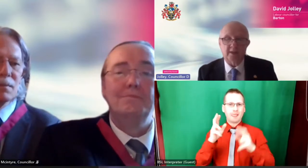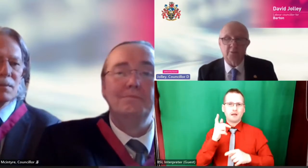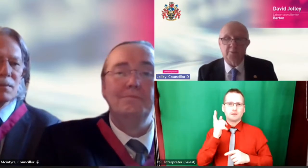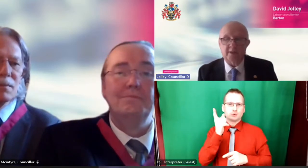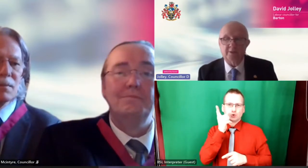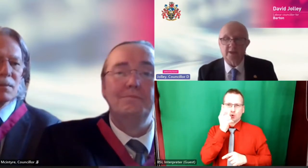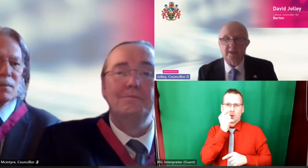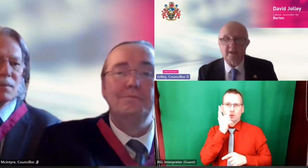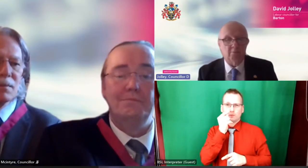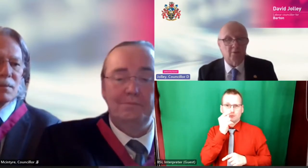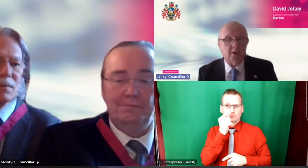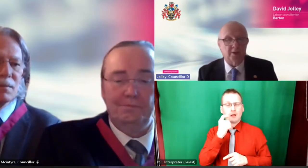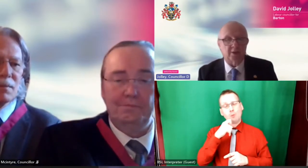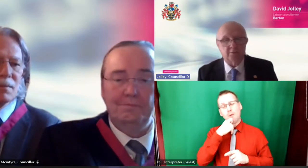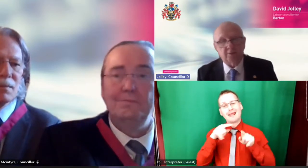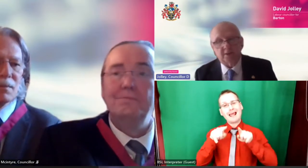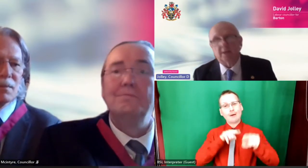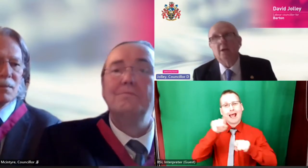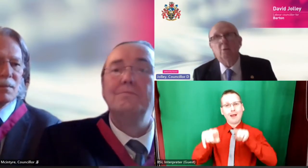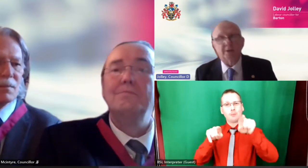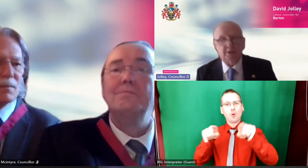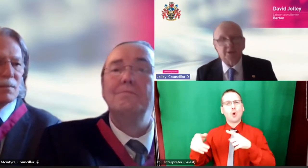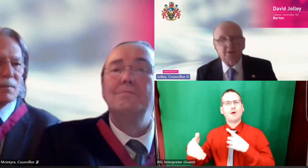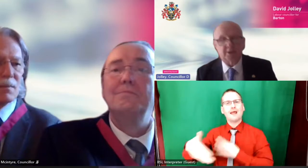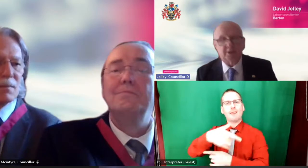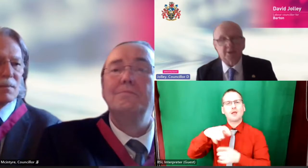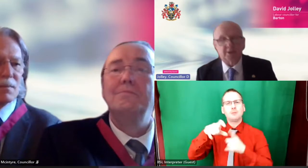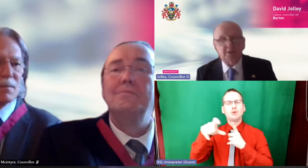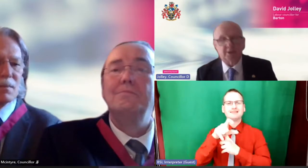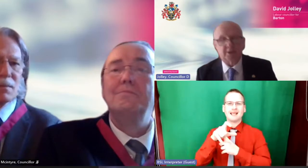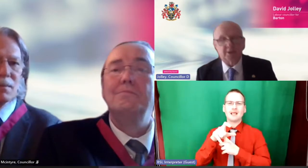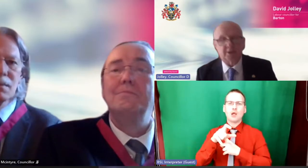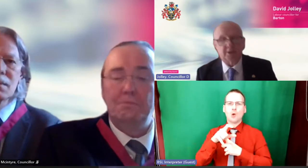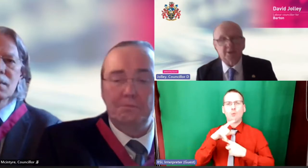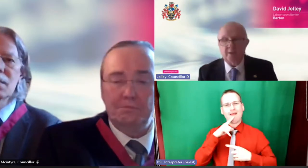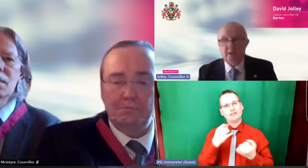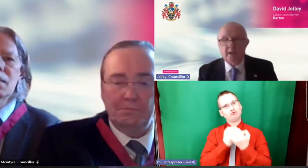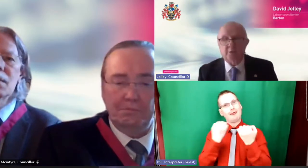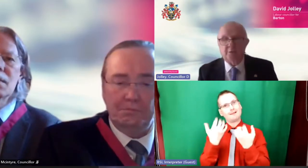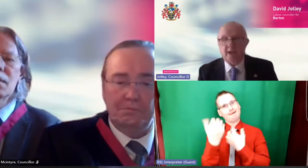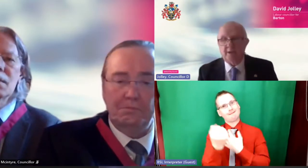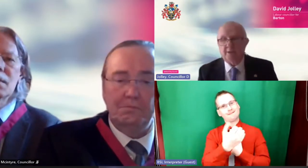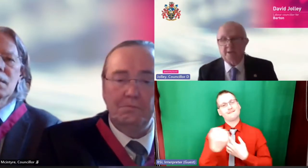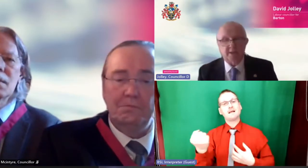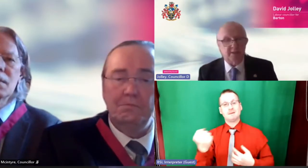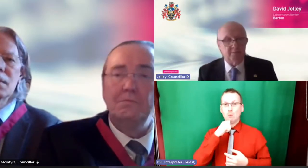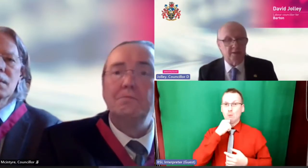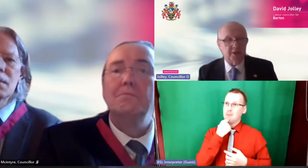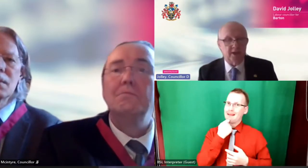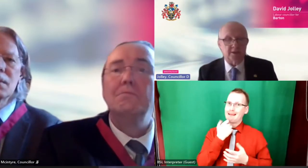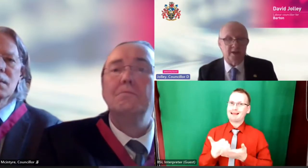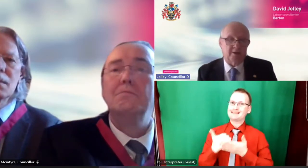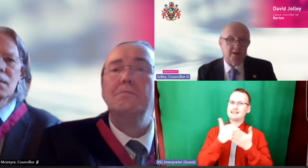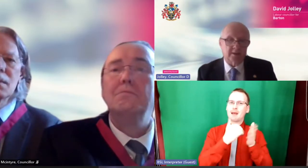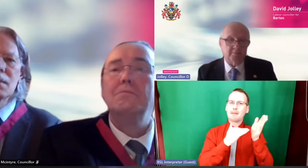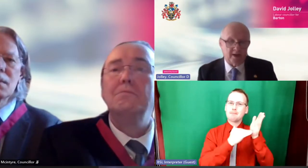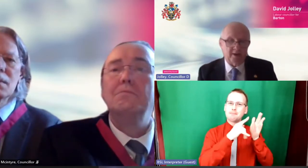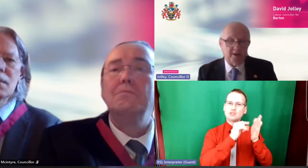permit, he will be able to get out more in the community where his great strengths lie. He will be ably assisted by Michelle